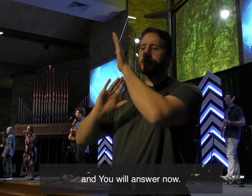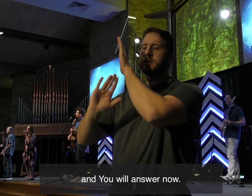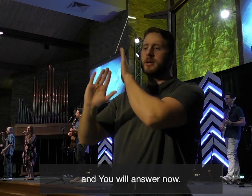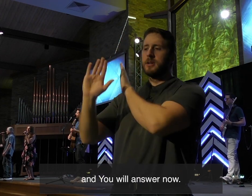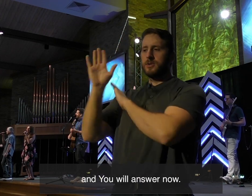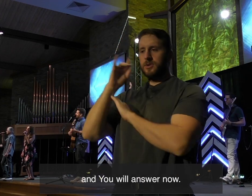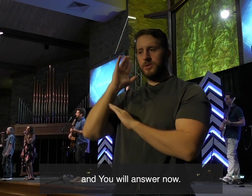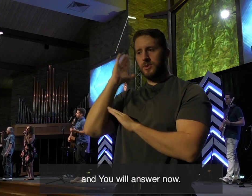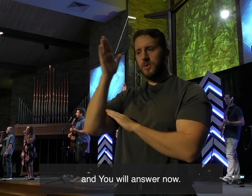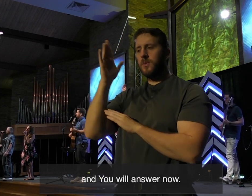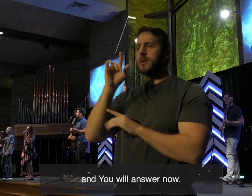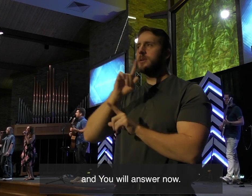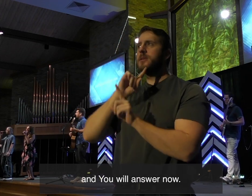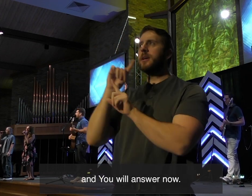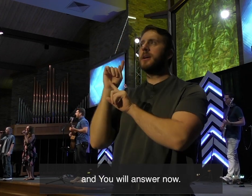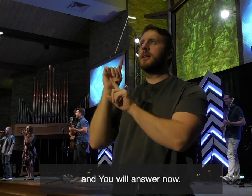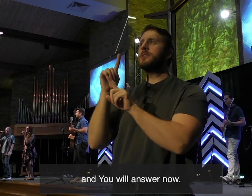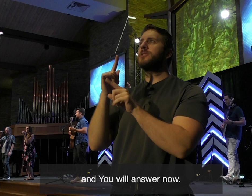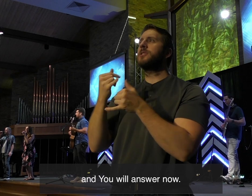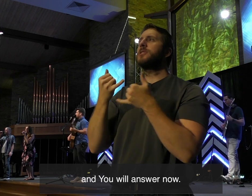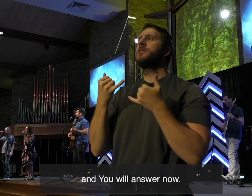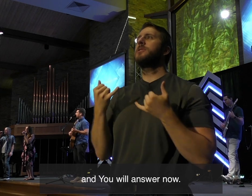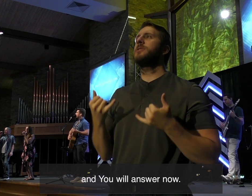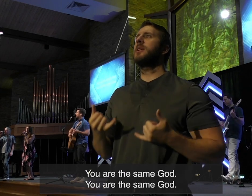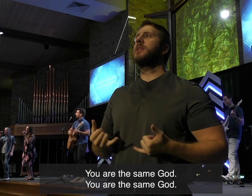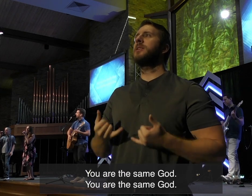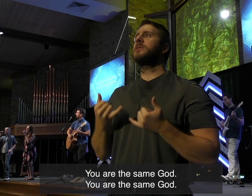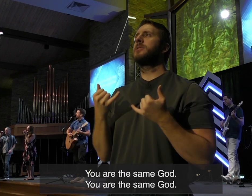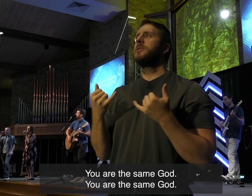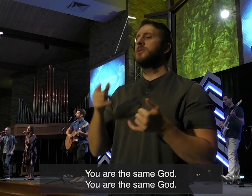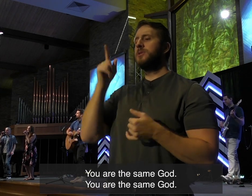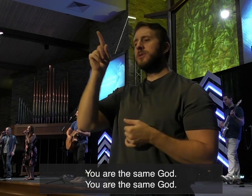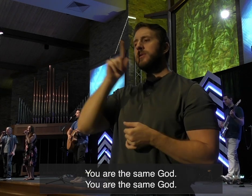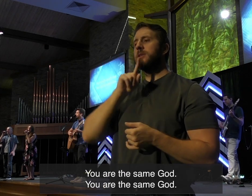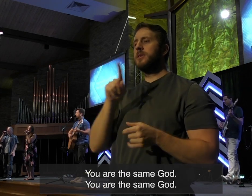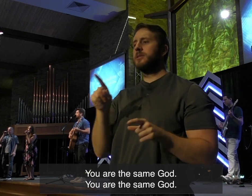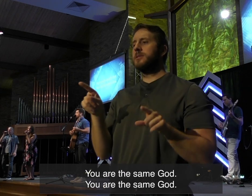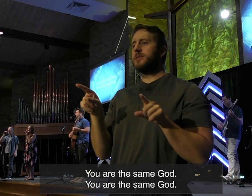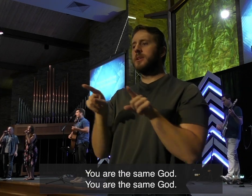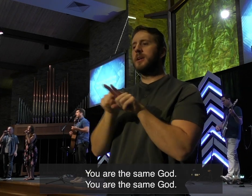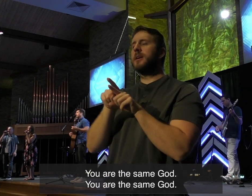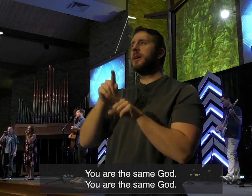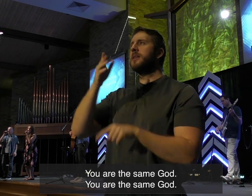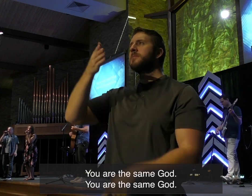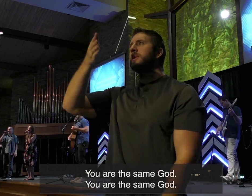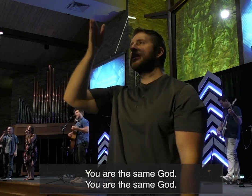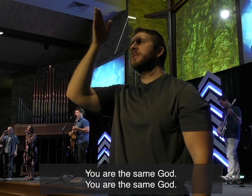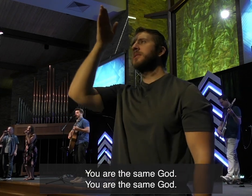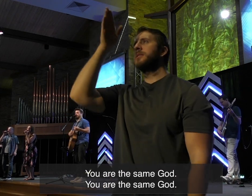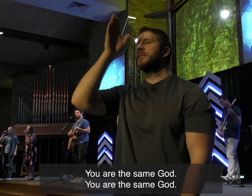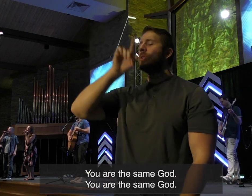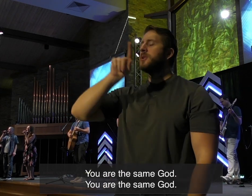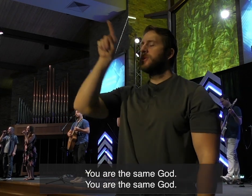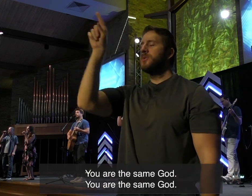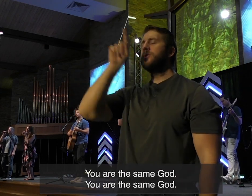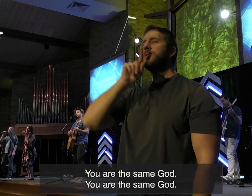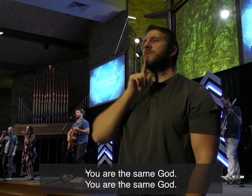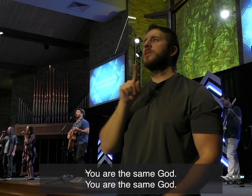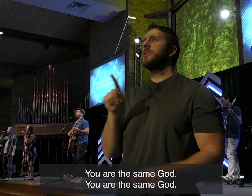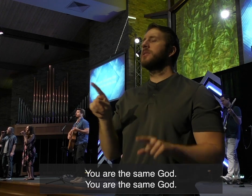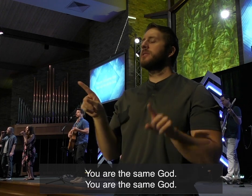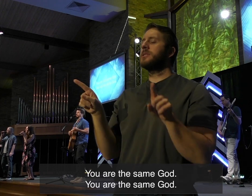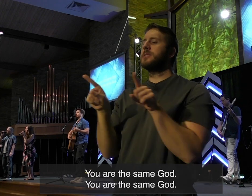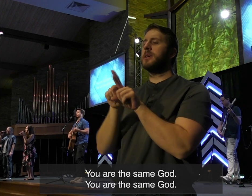back then, and you will answer now. You are the same God,